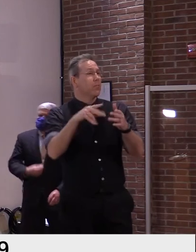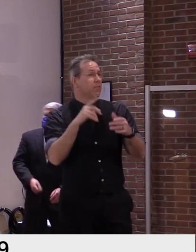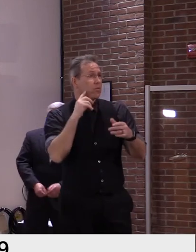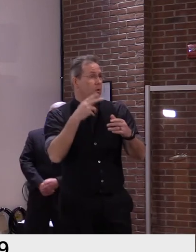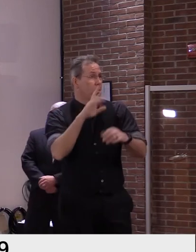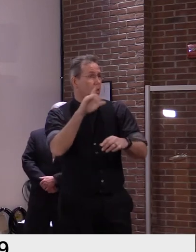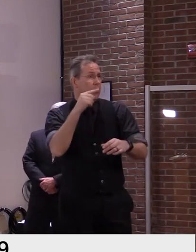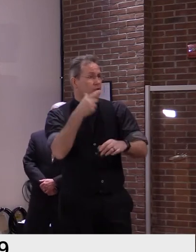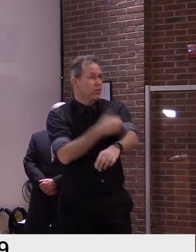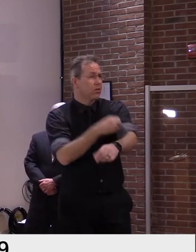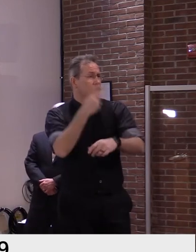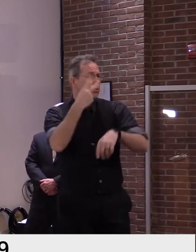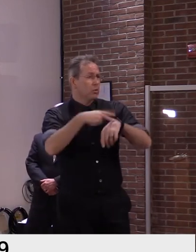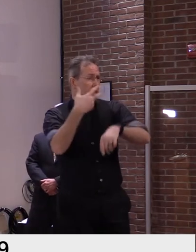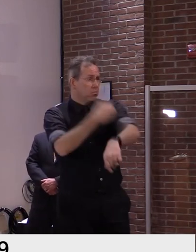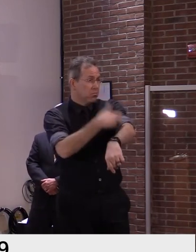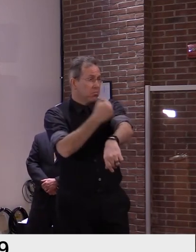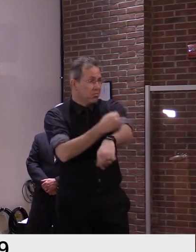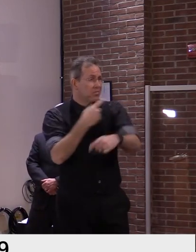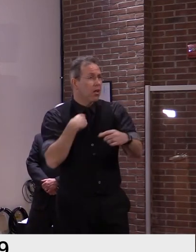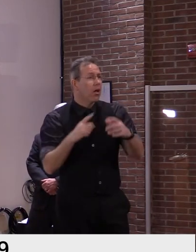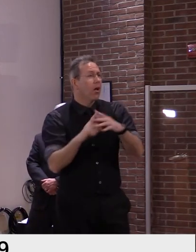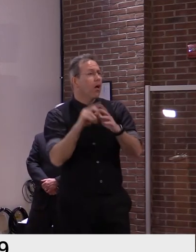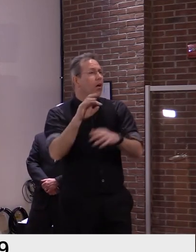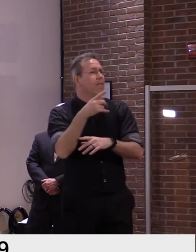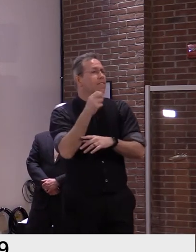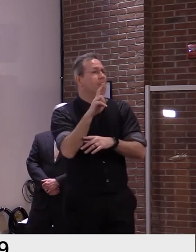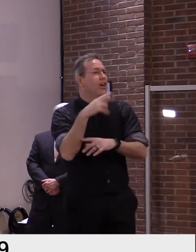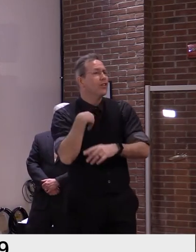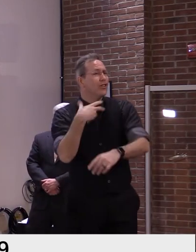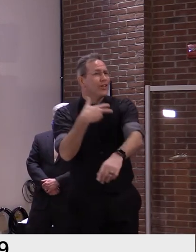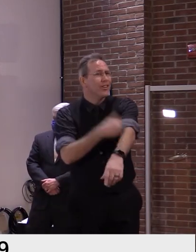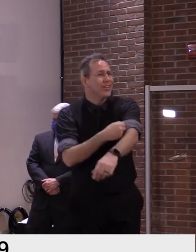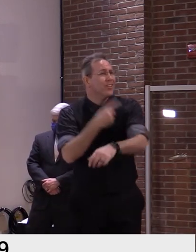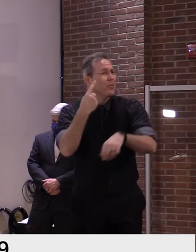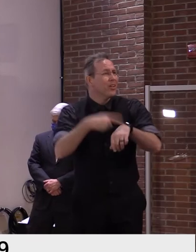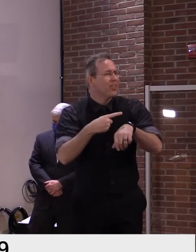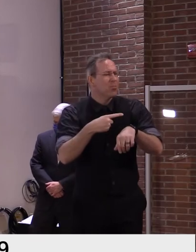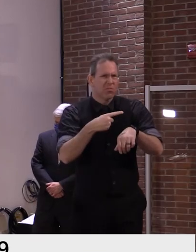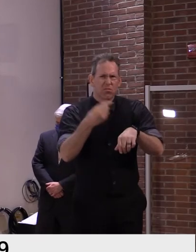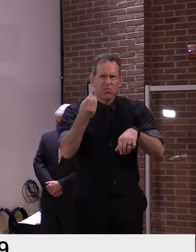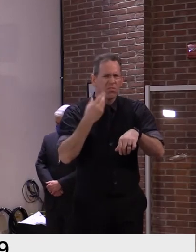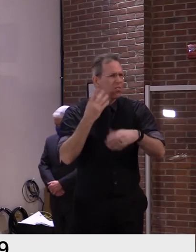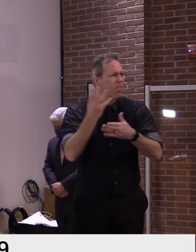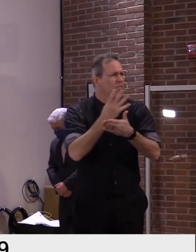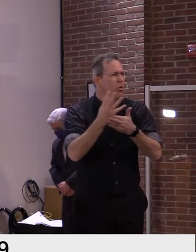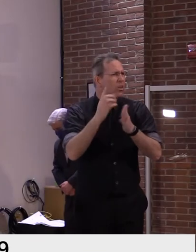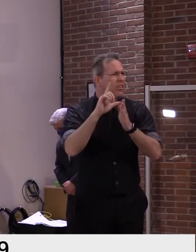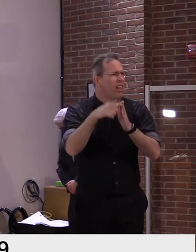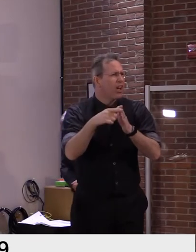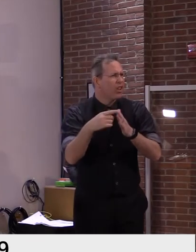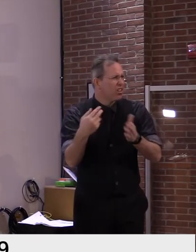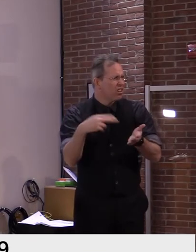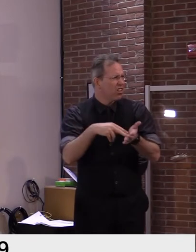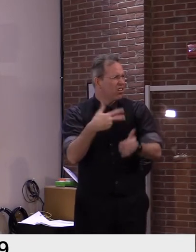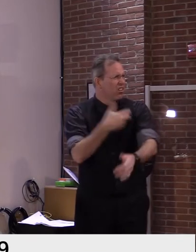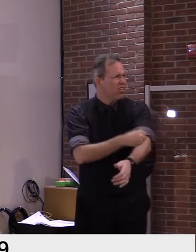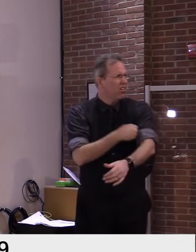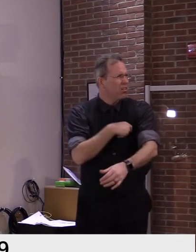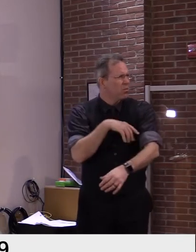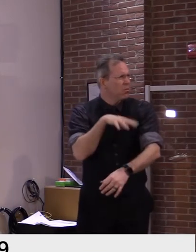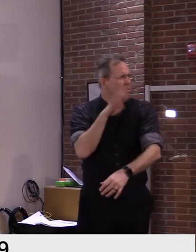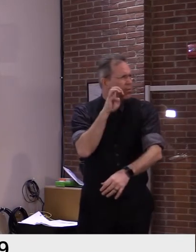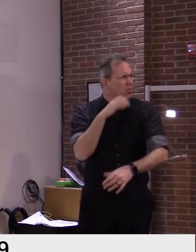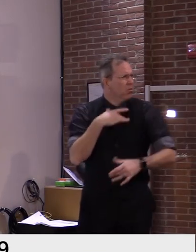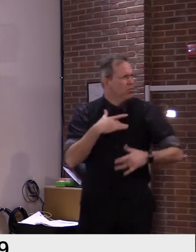there's one that's 3 weeks and one that's 4 weeks, but Dr. Levine? In